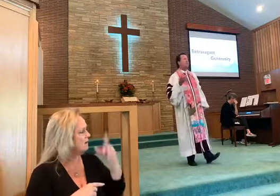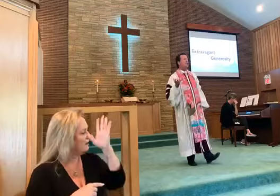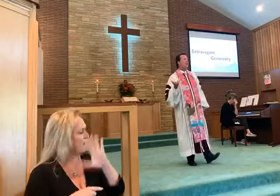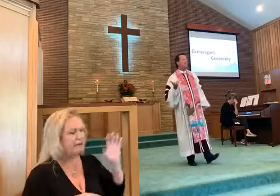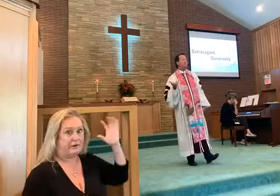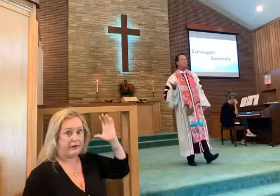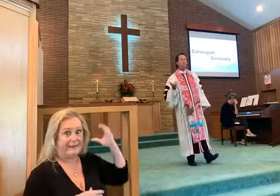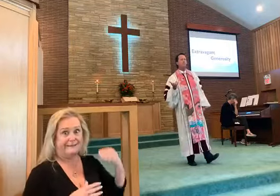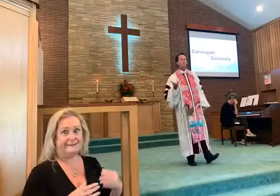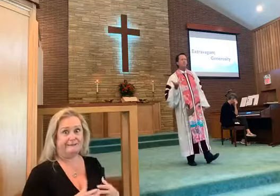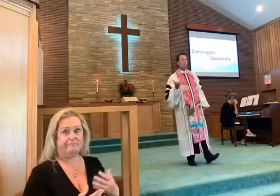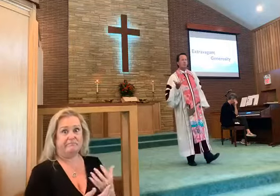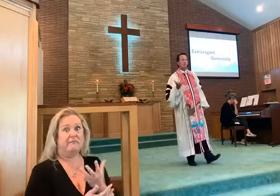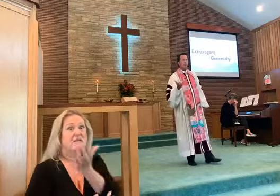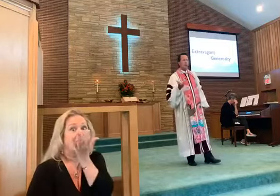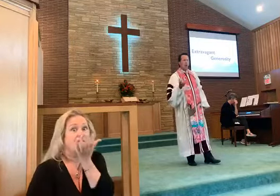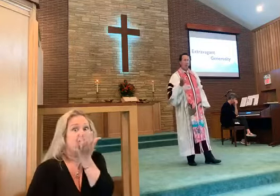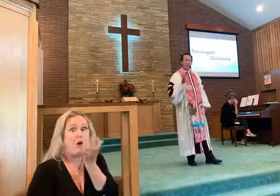crazy farmer.